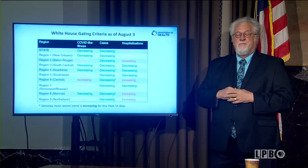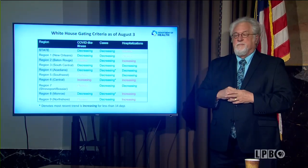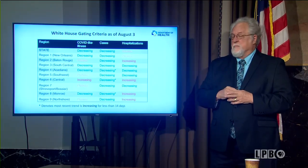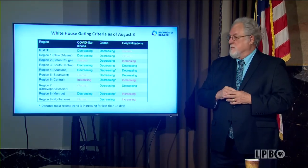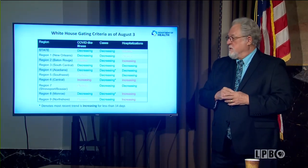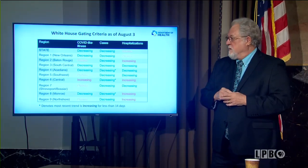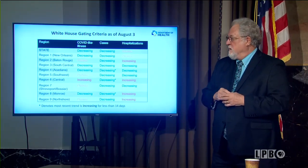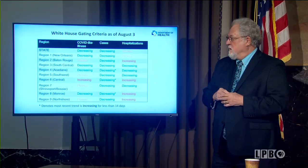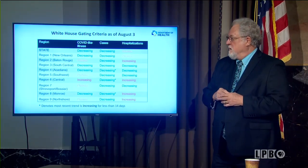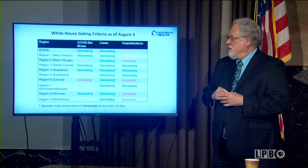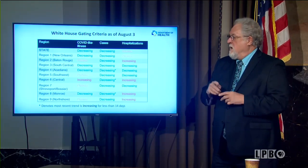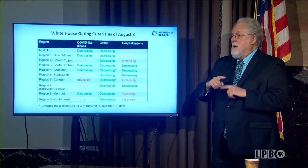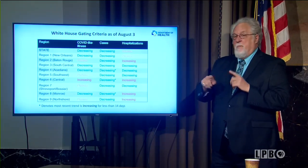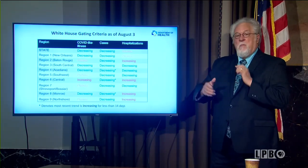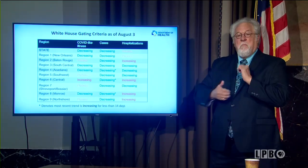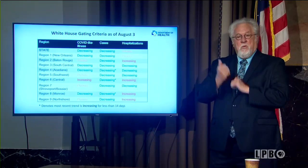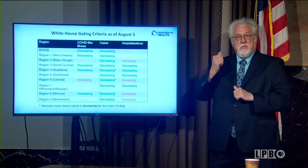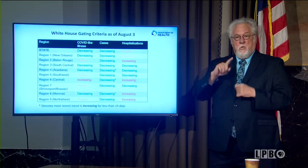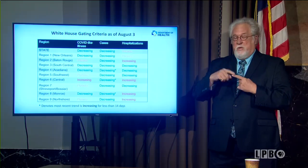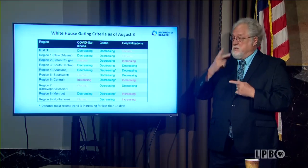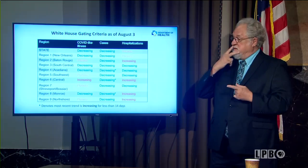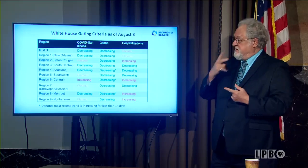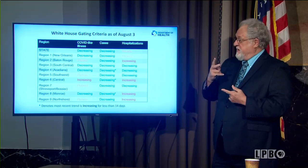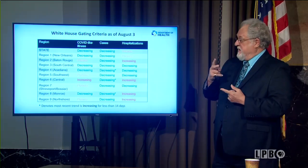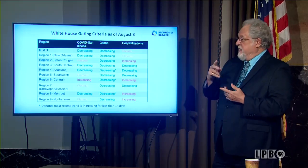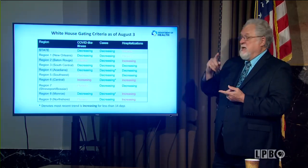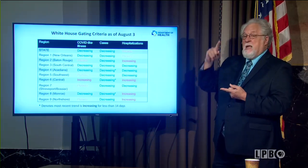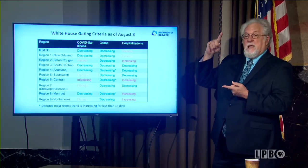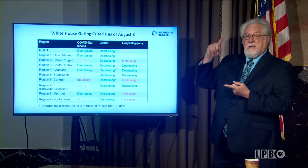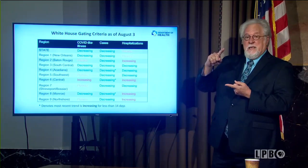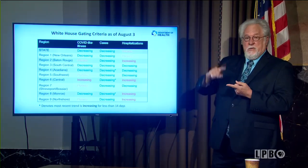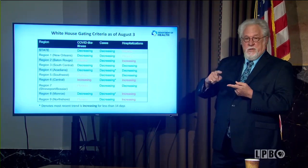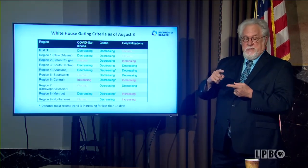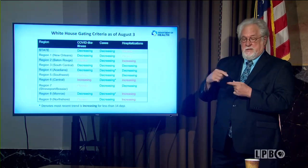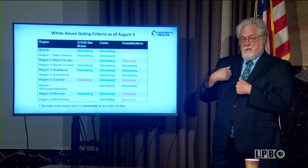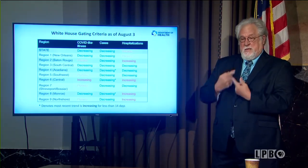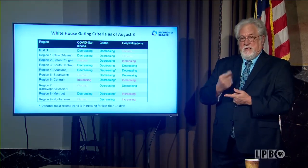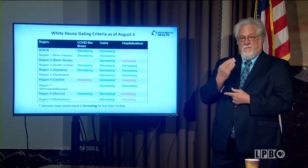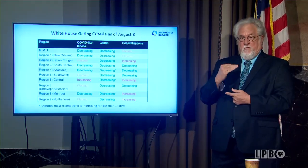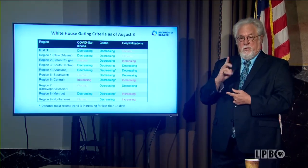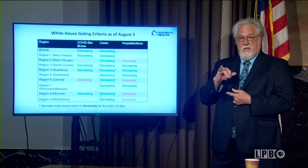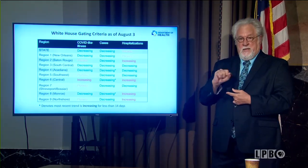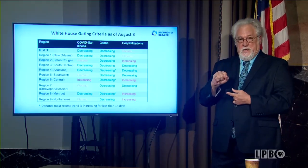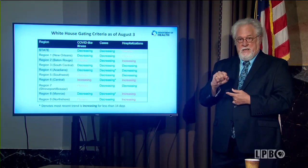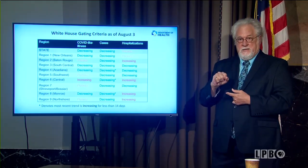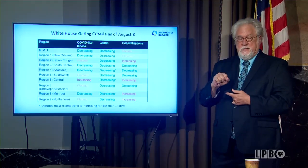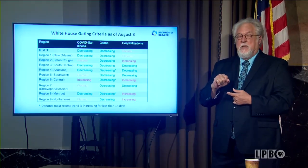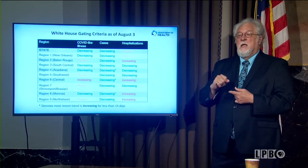press conference, but that by and large, when we say decreasing, we mean decreasing over 14 days, increasing is